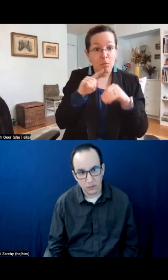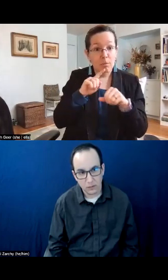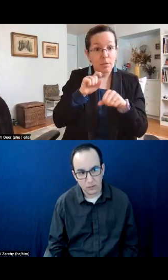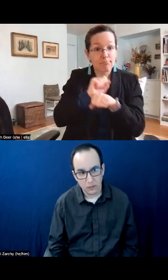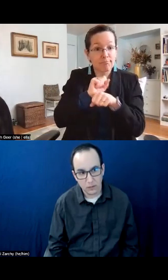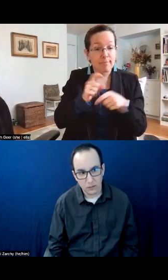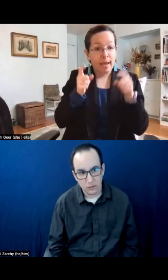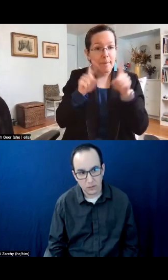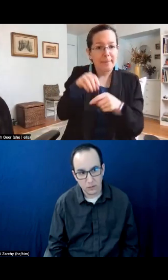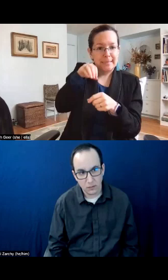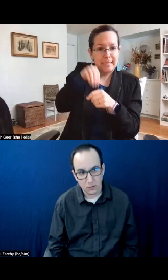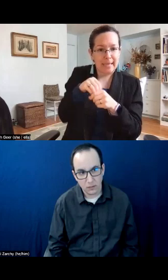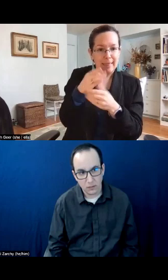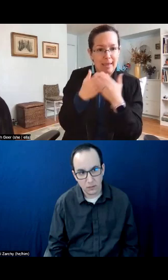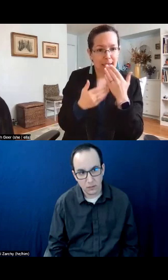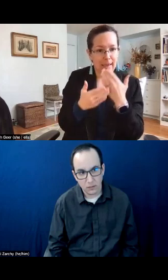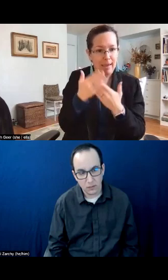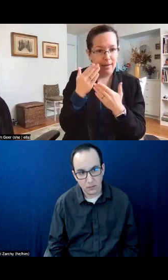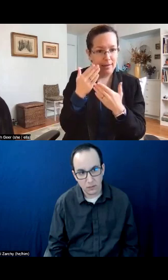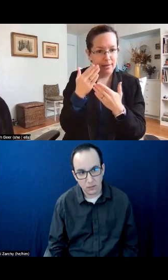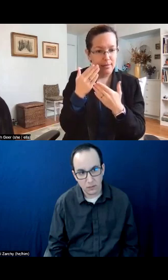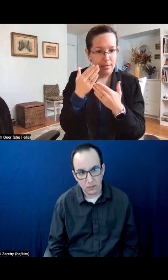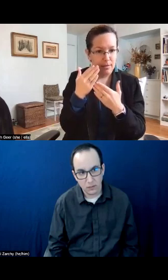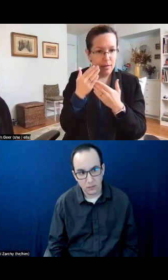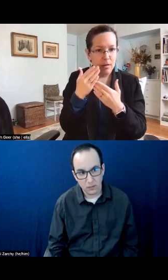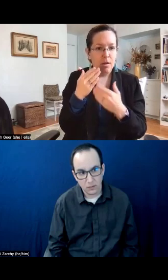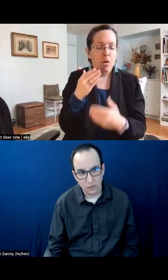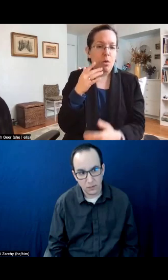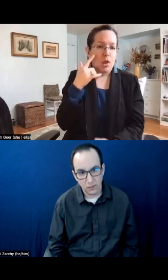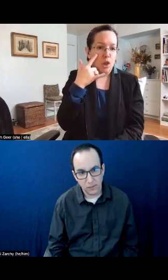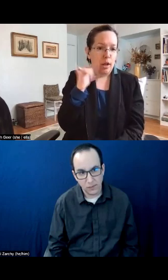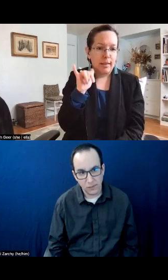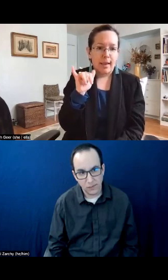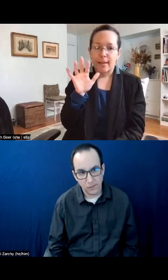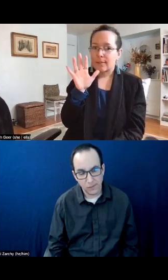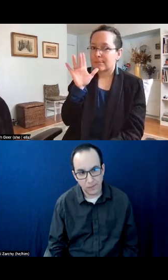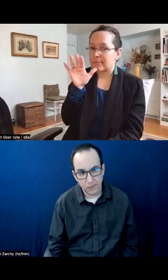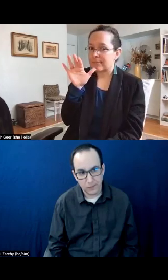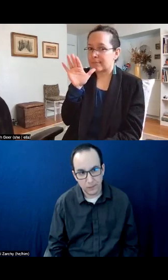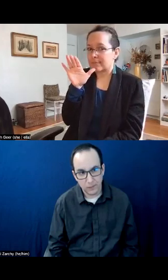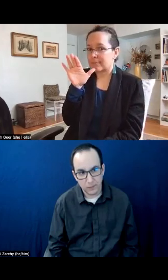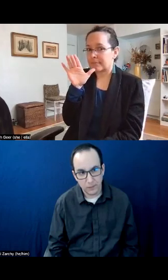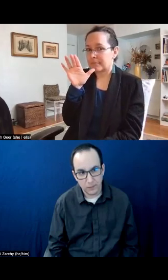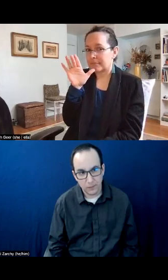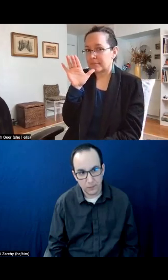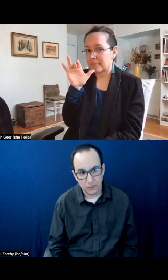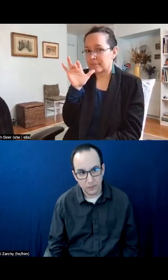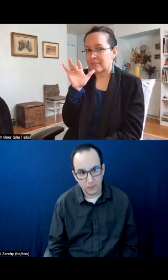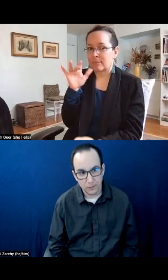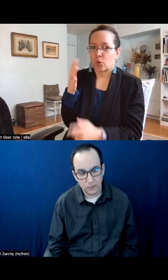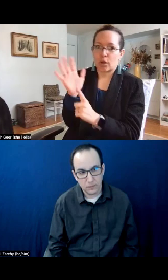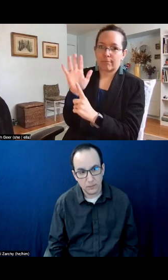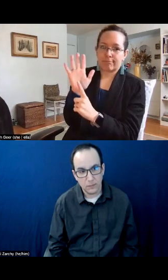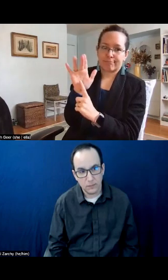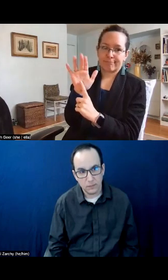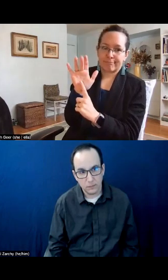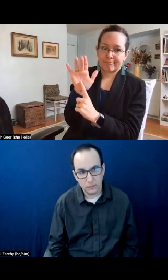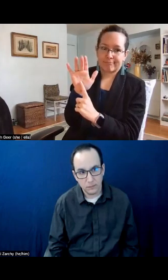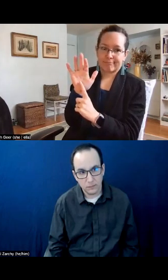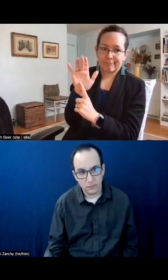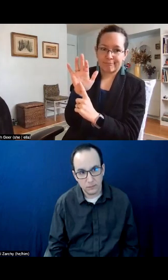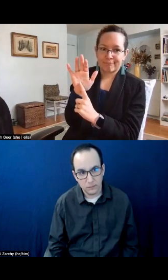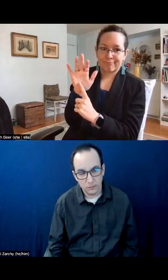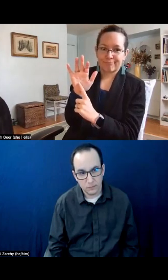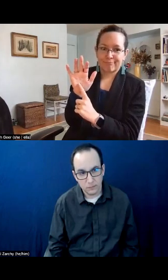There's no external movement here. The movement is only happening in the hand itself that it's producing. So here,